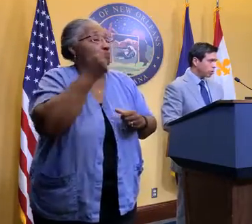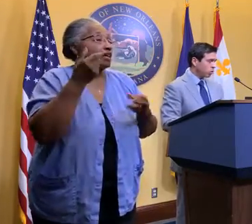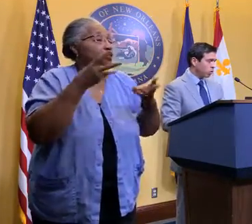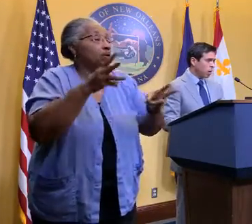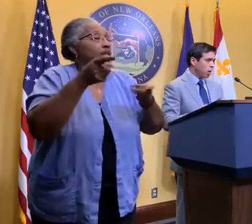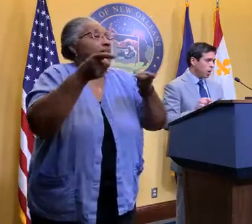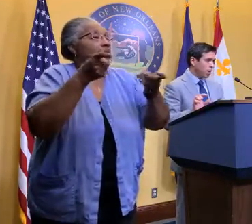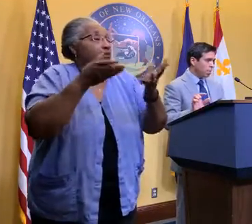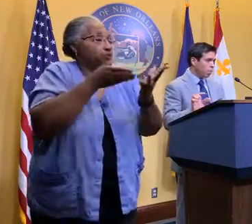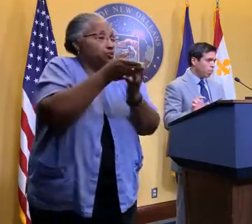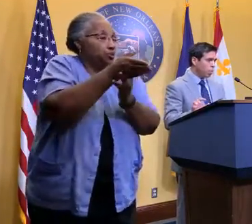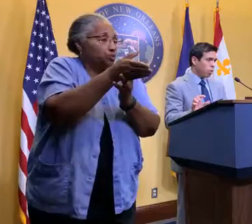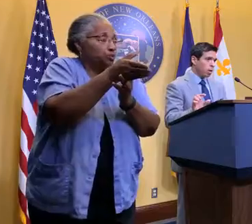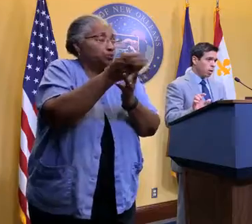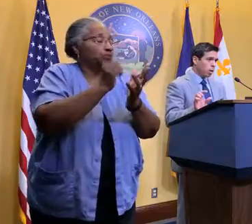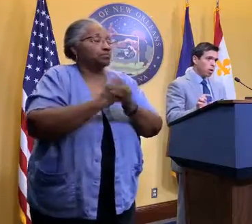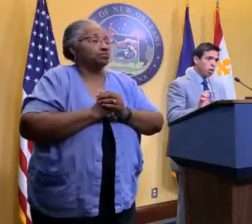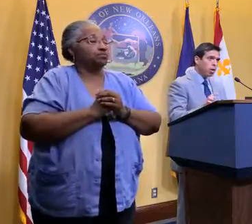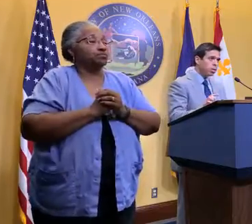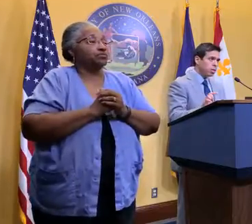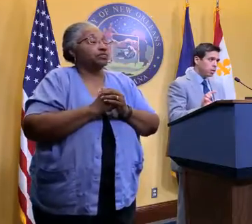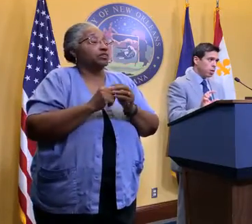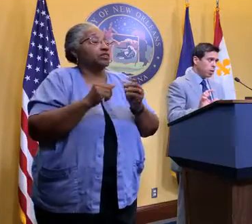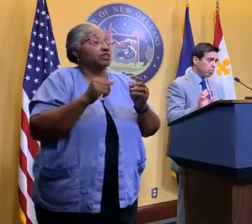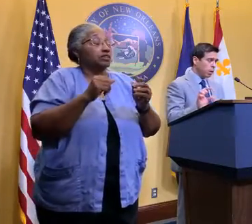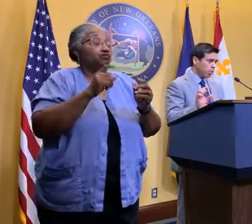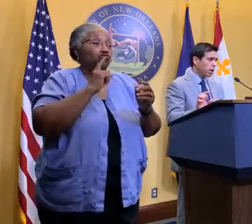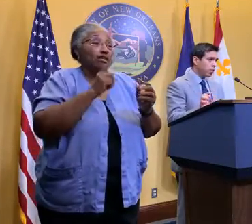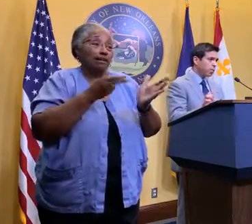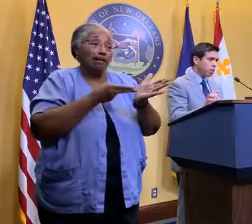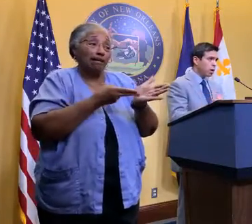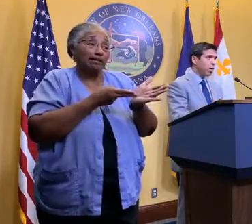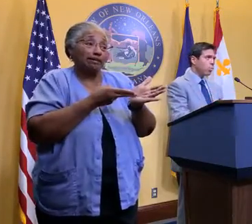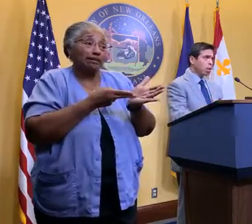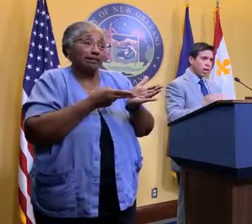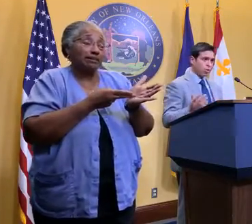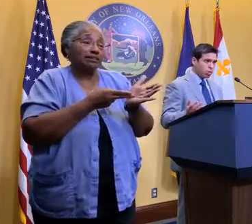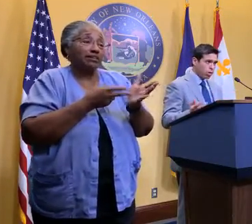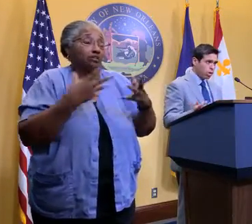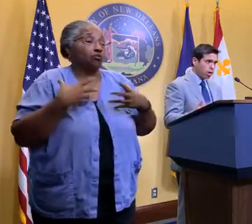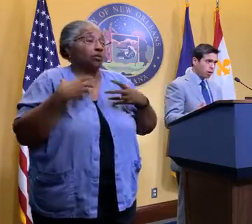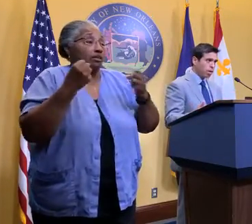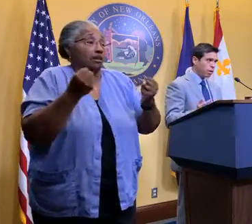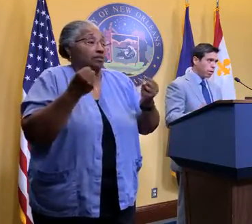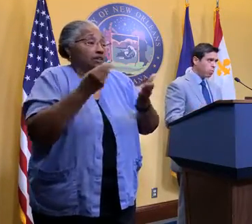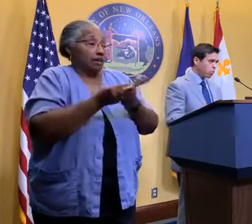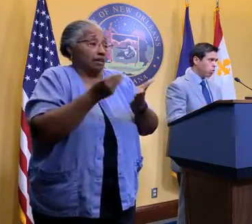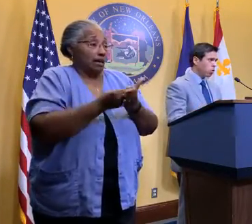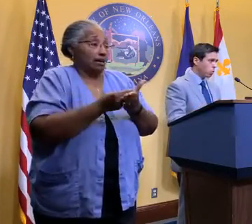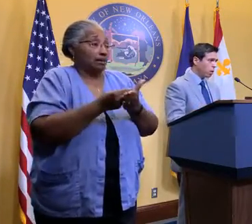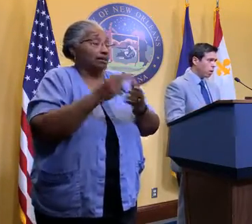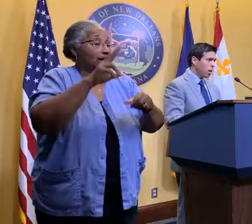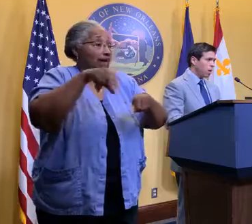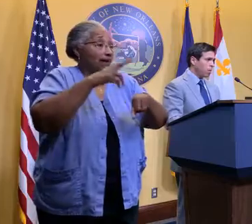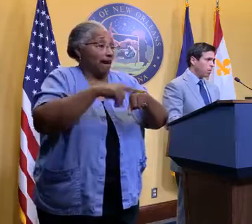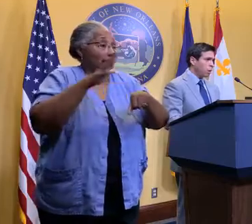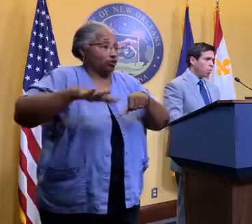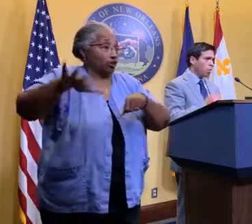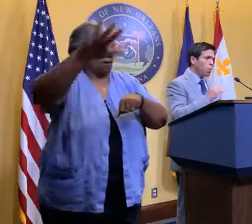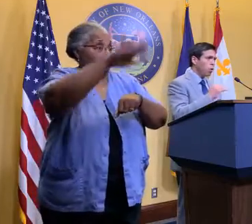through the situation for, in all honesty, a recovering economy nationally. I think the numbers are